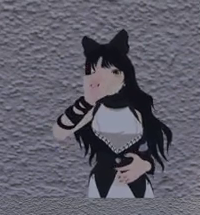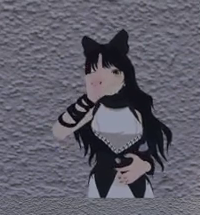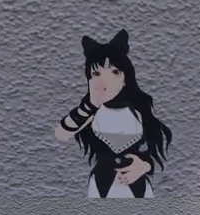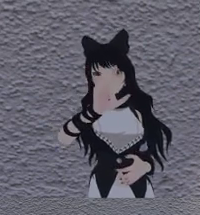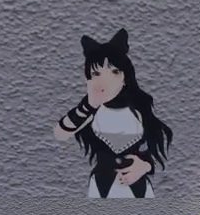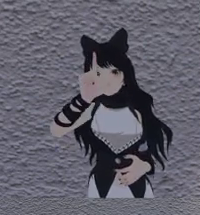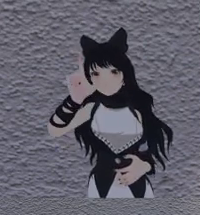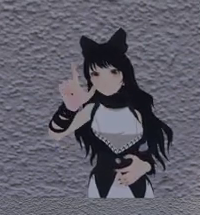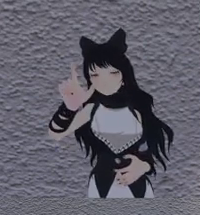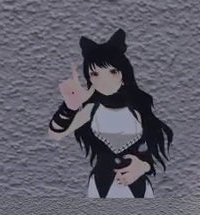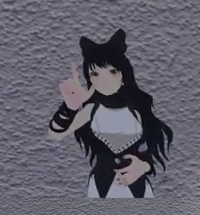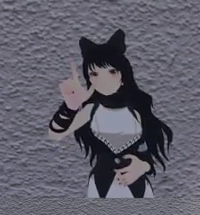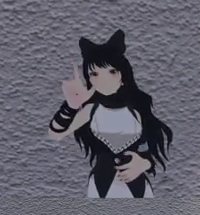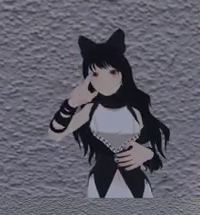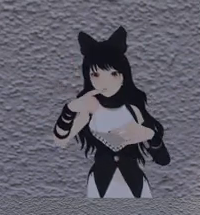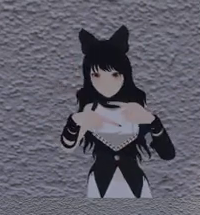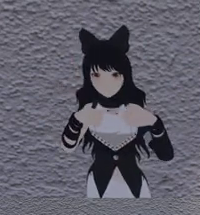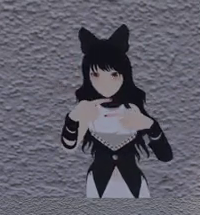spelling. Skill.